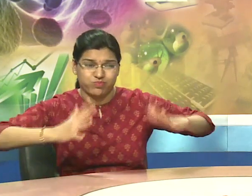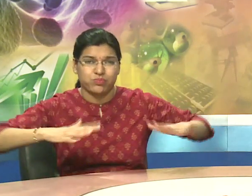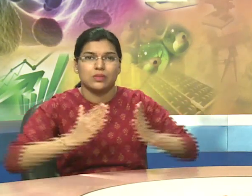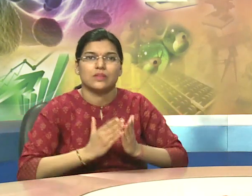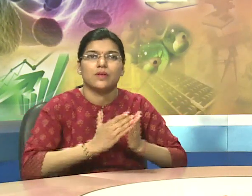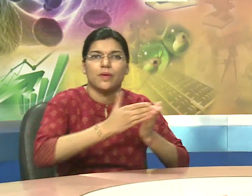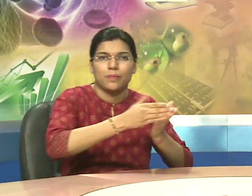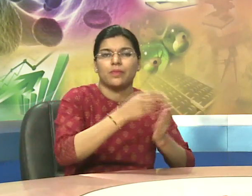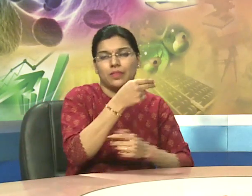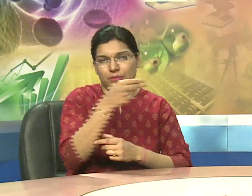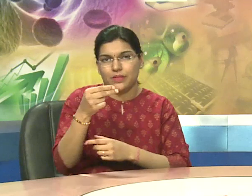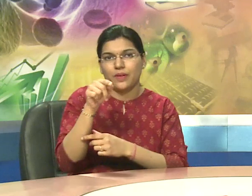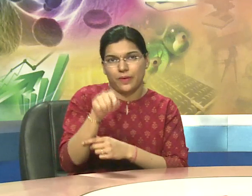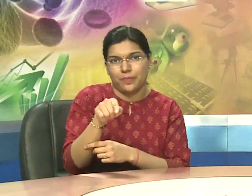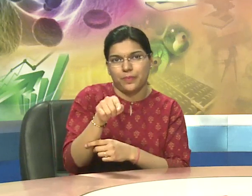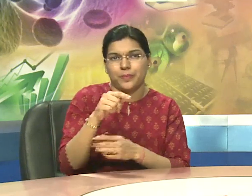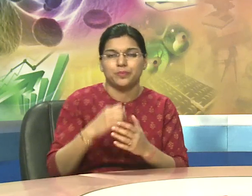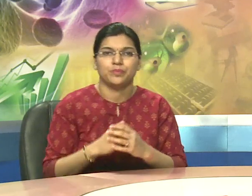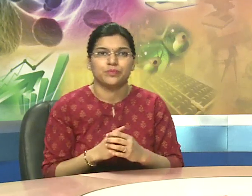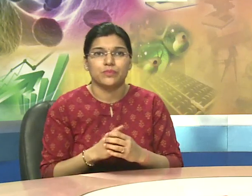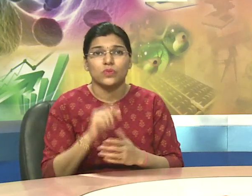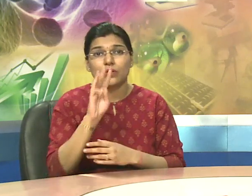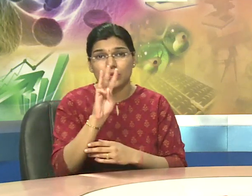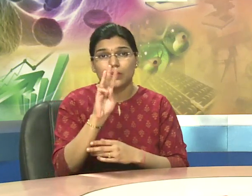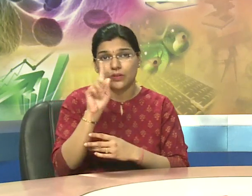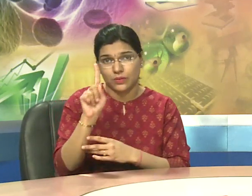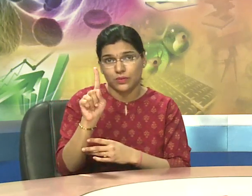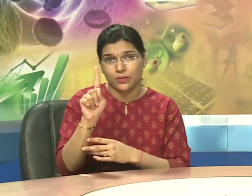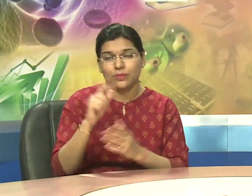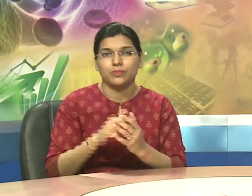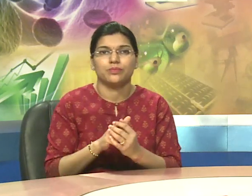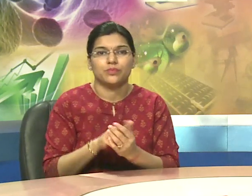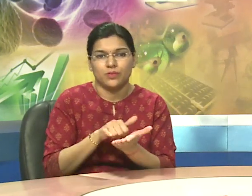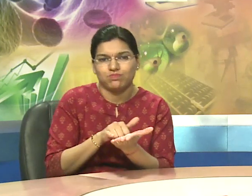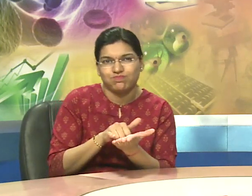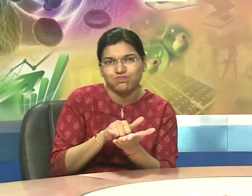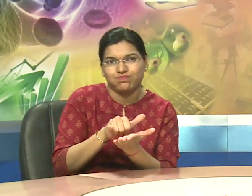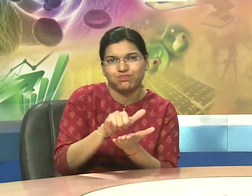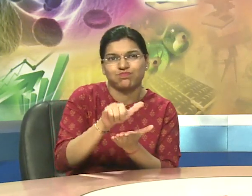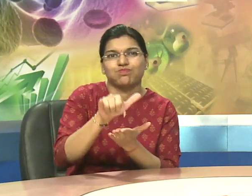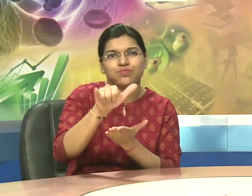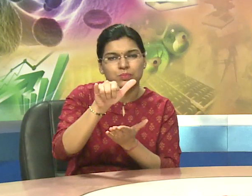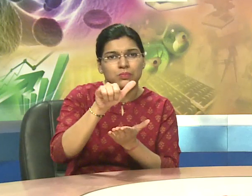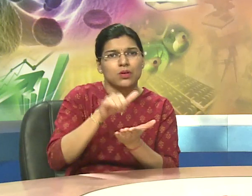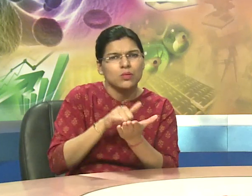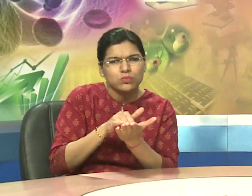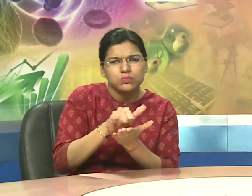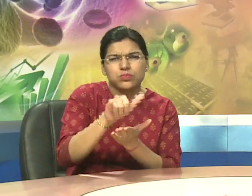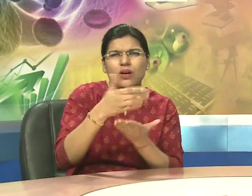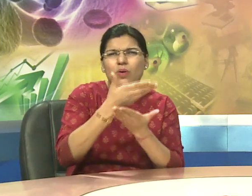and the goods have to reach from Sri Lanka to Bengal. It reaches through